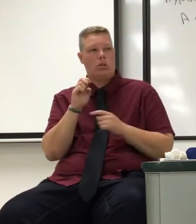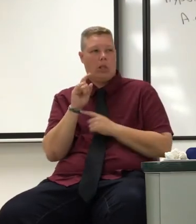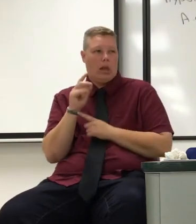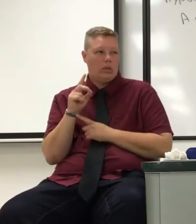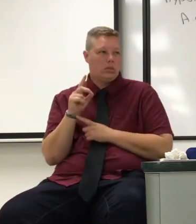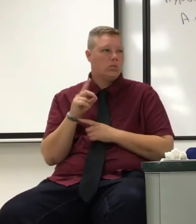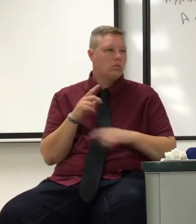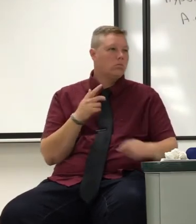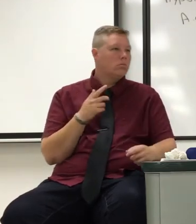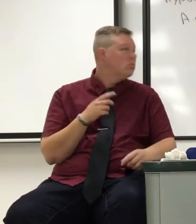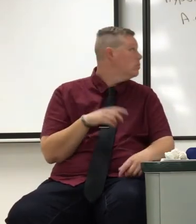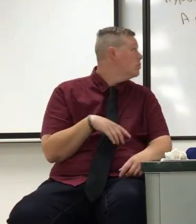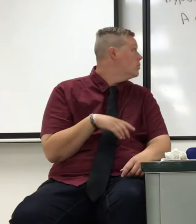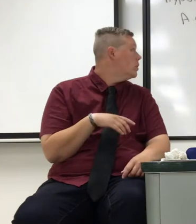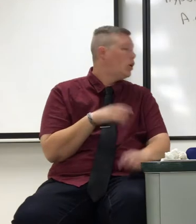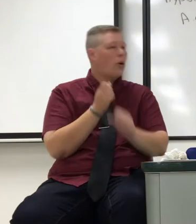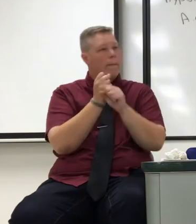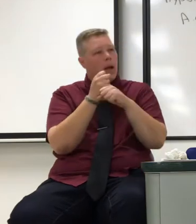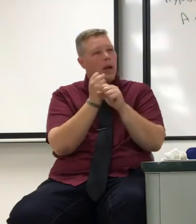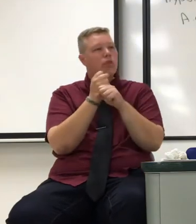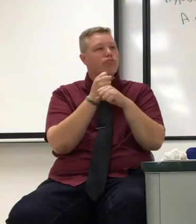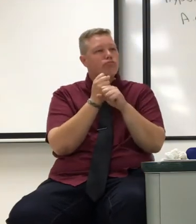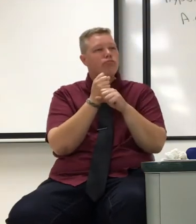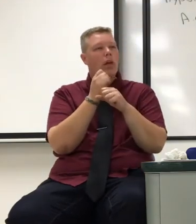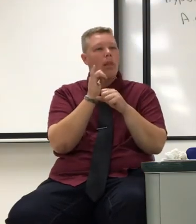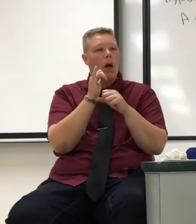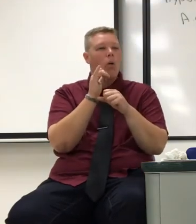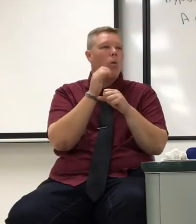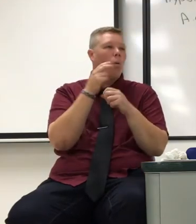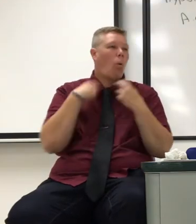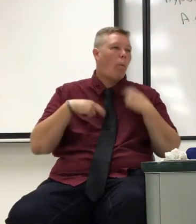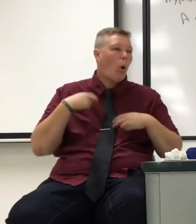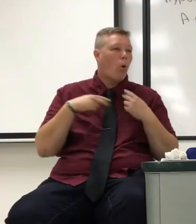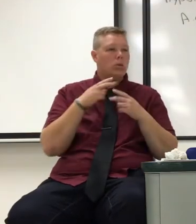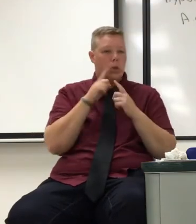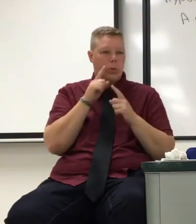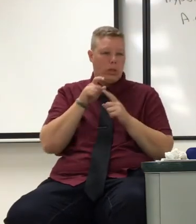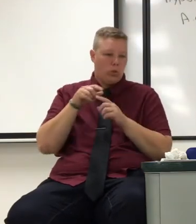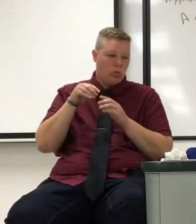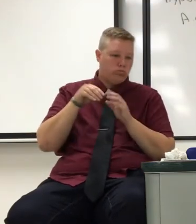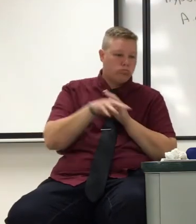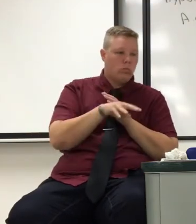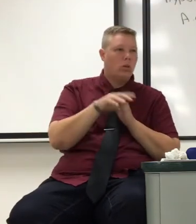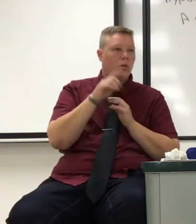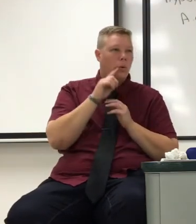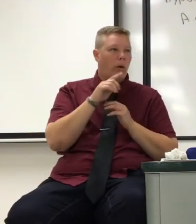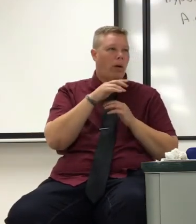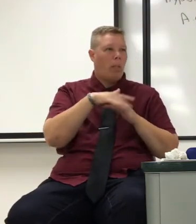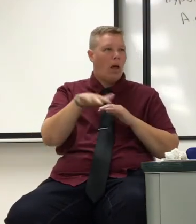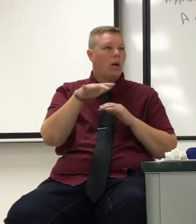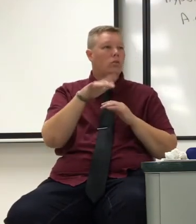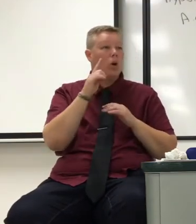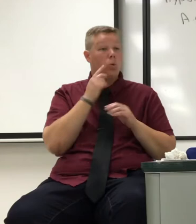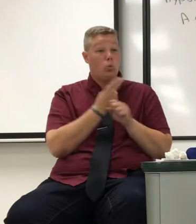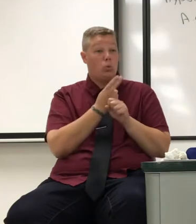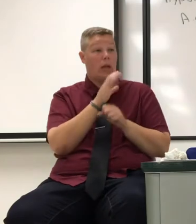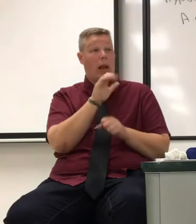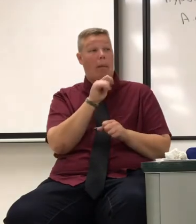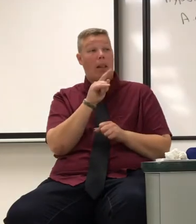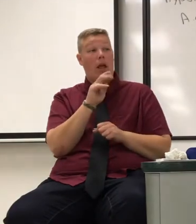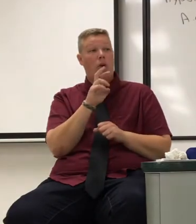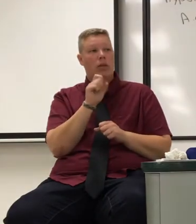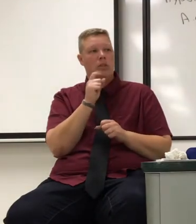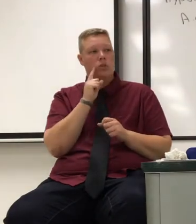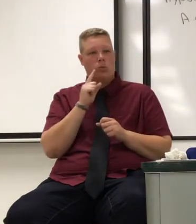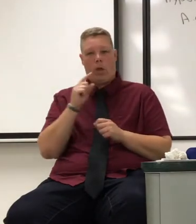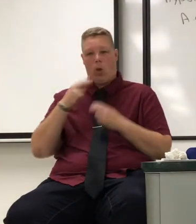right here. And you're making your hormone, and you got to get it into the bloodstream. You use the capillaries to get your hormone to be